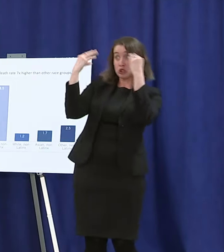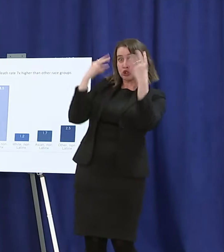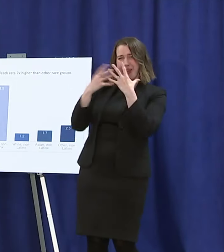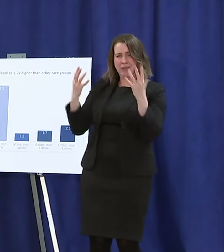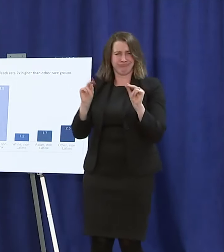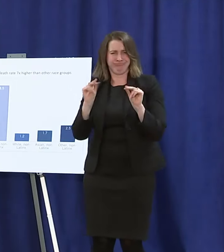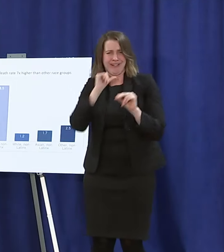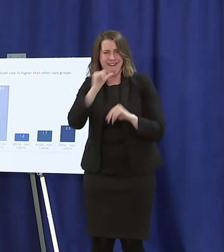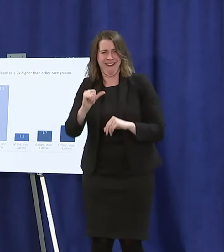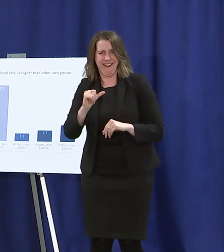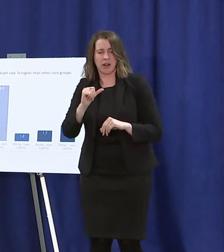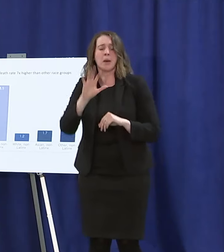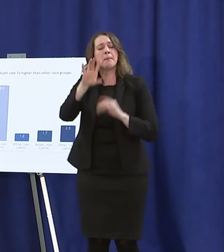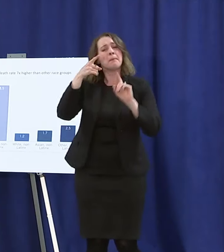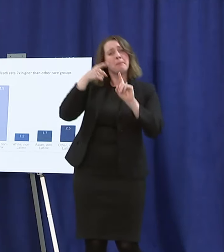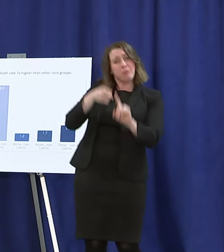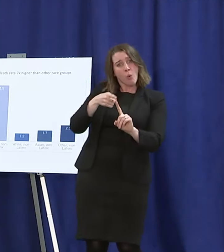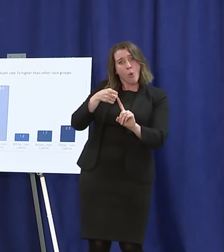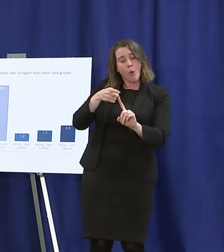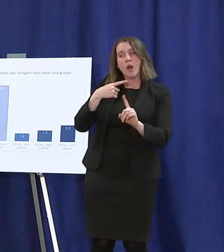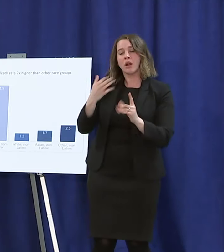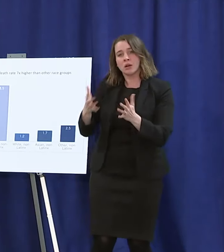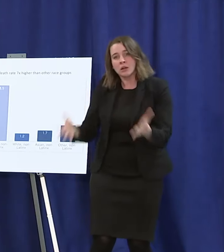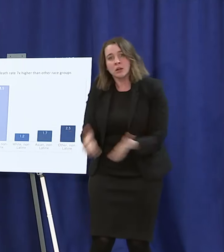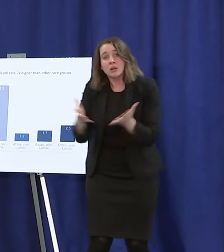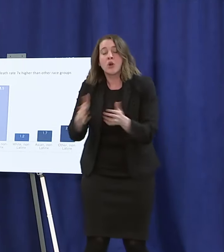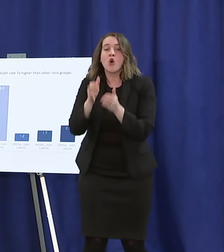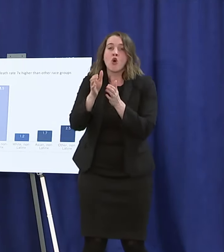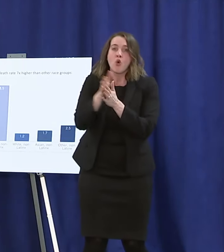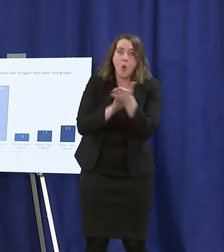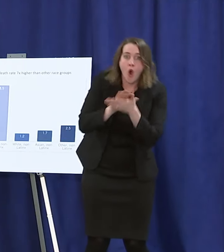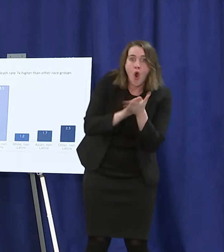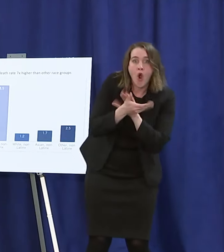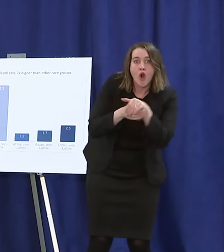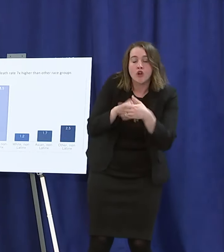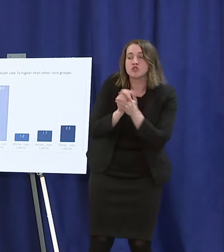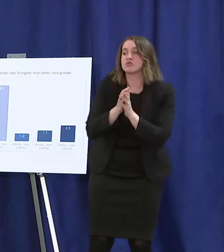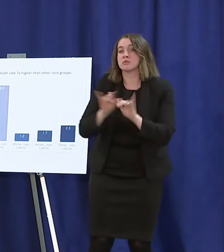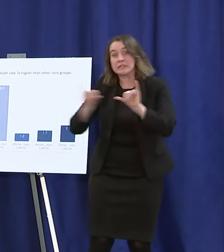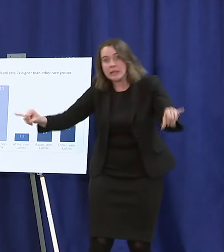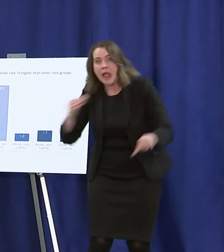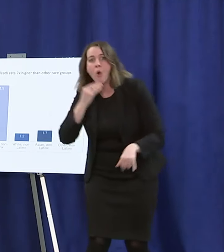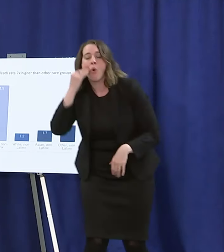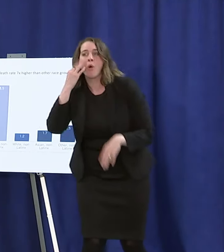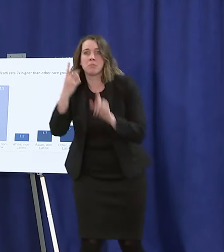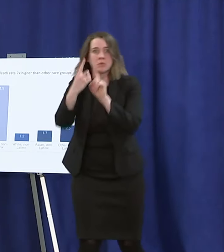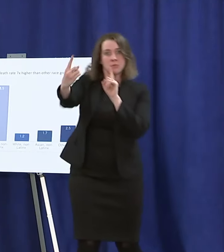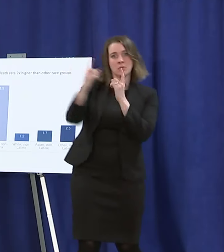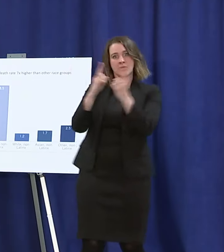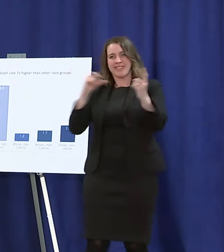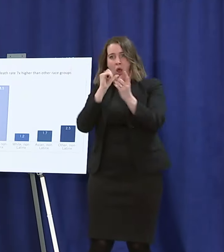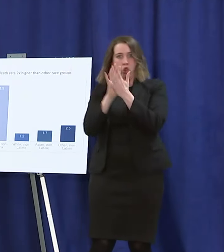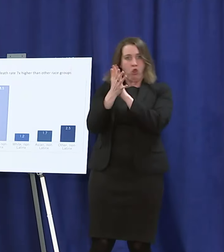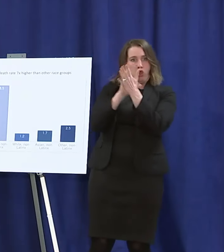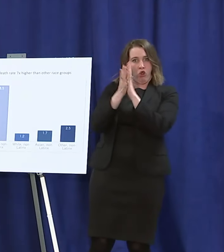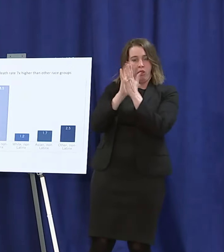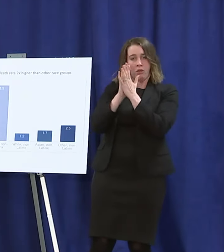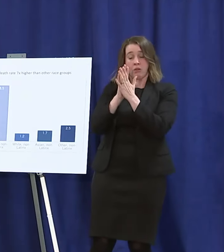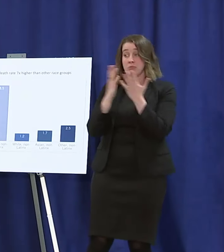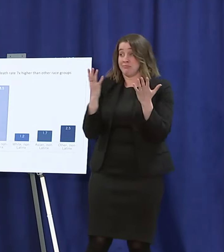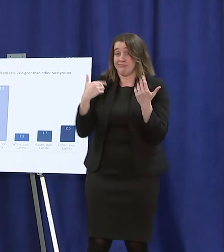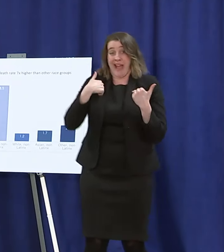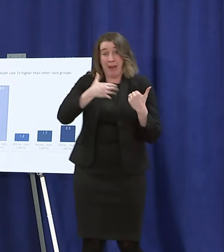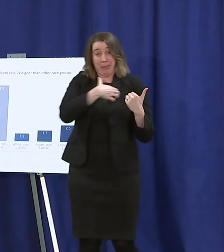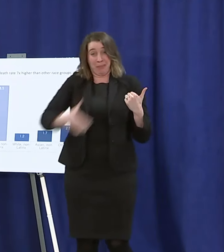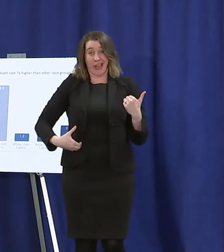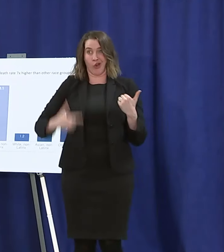messages around social distancing, washing your hands, staying at home. But I, as an elected official in the public